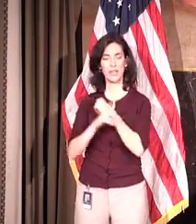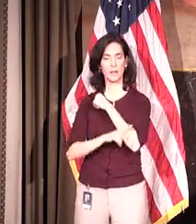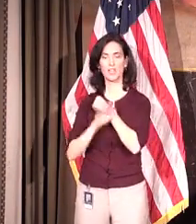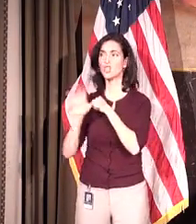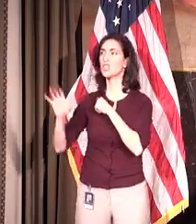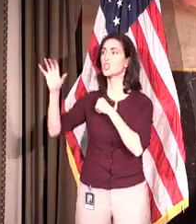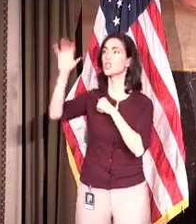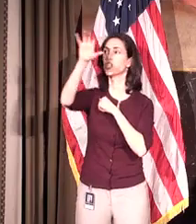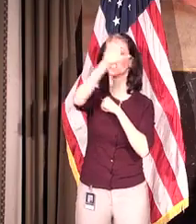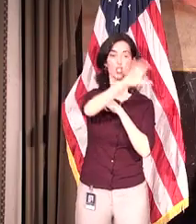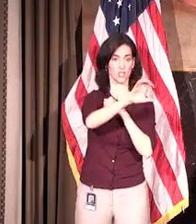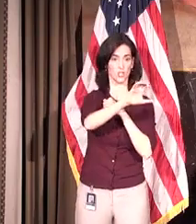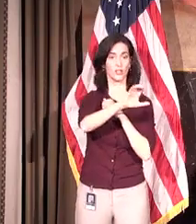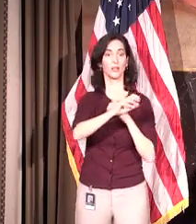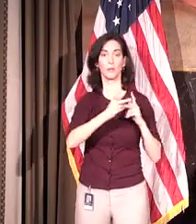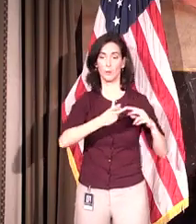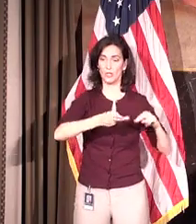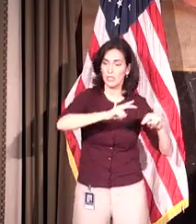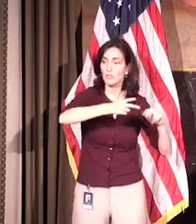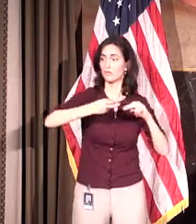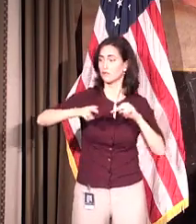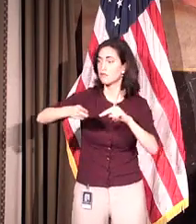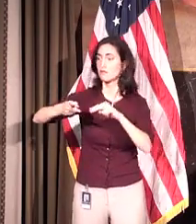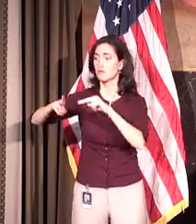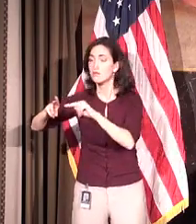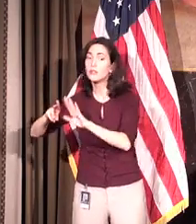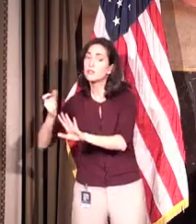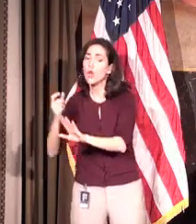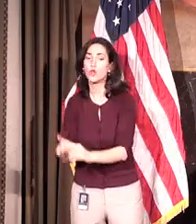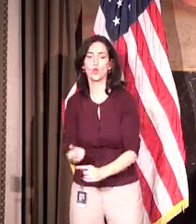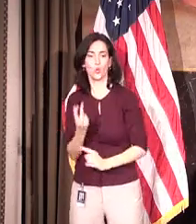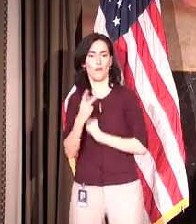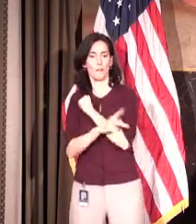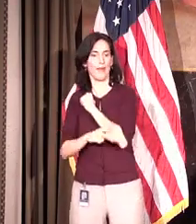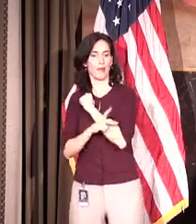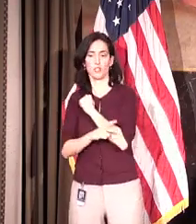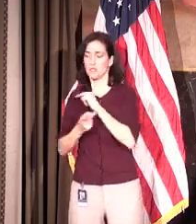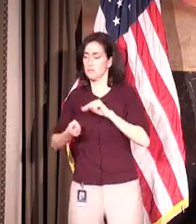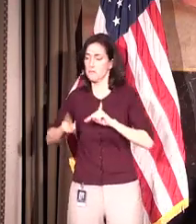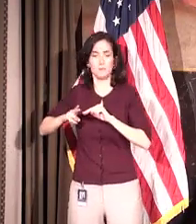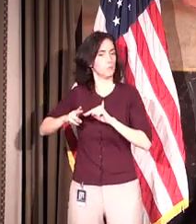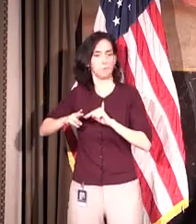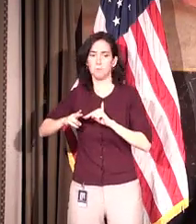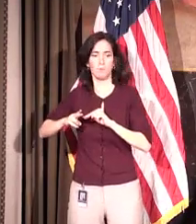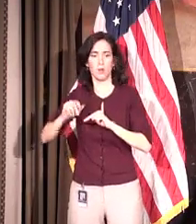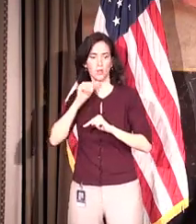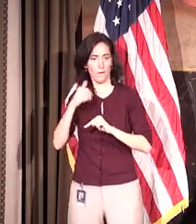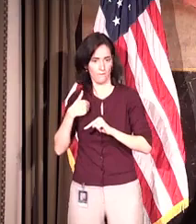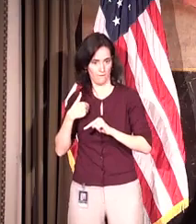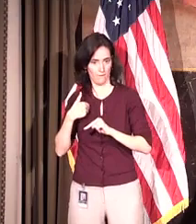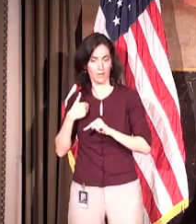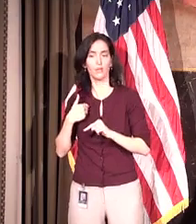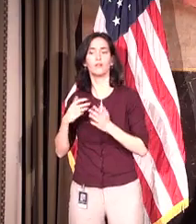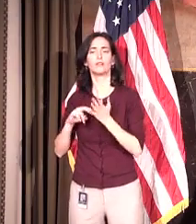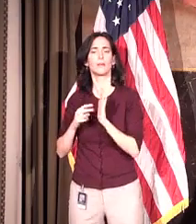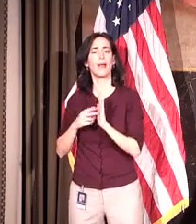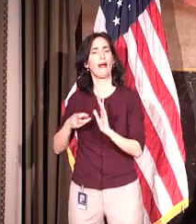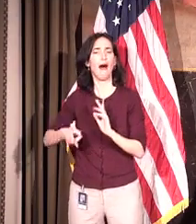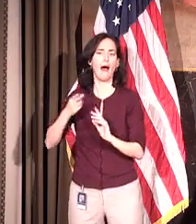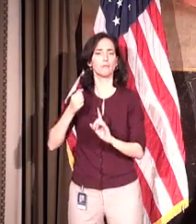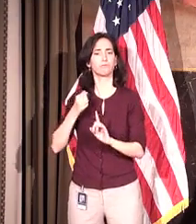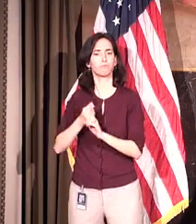new cases, defined by the CDC as 100 or more cases